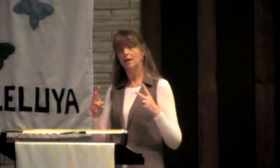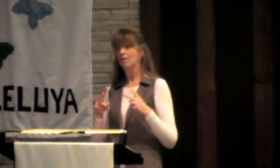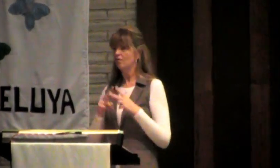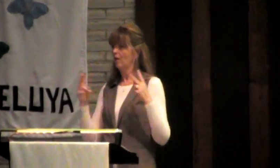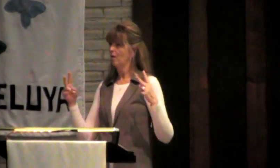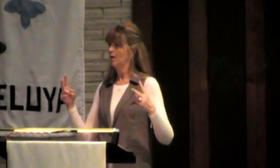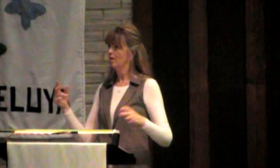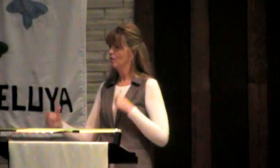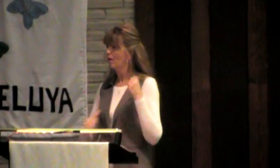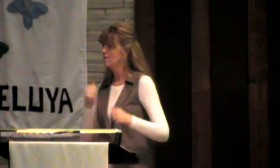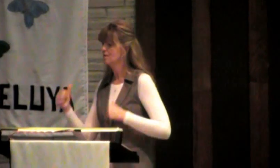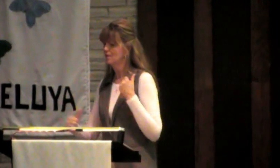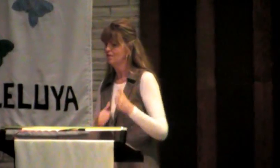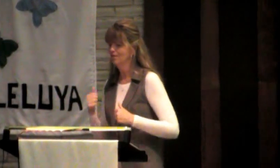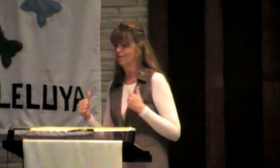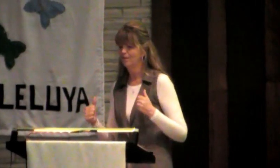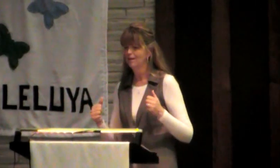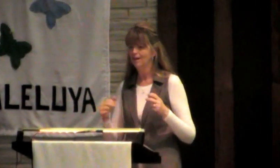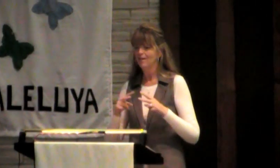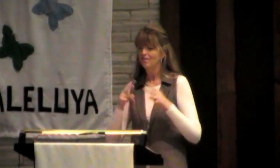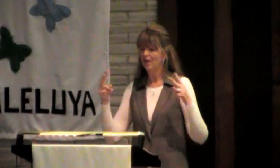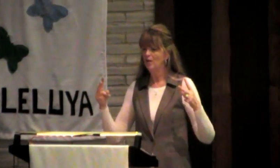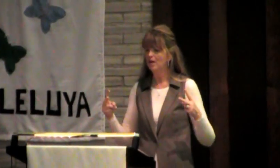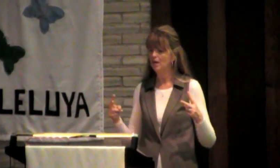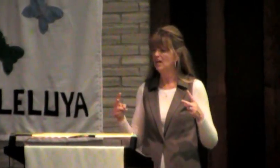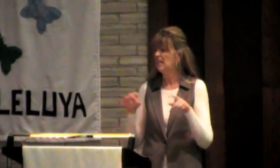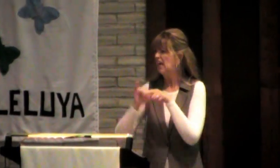is very aggressive, very,